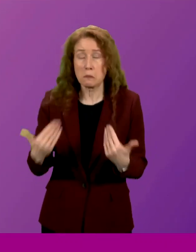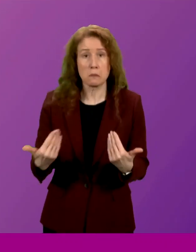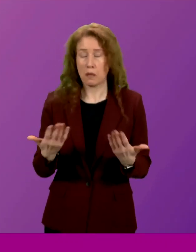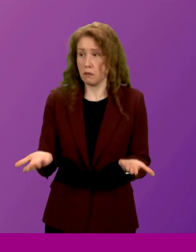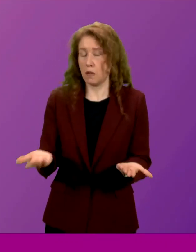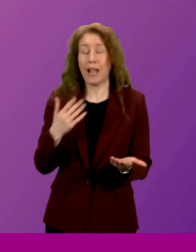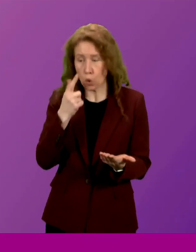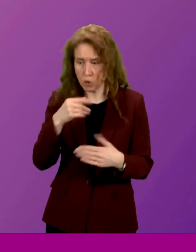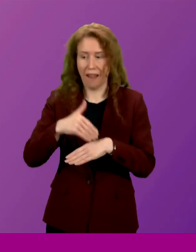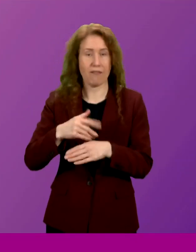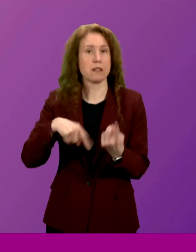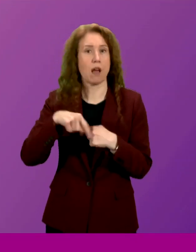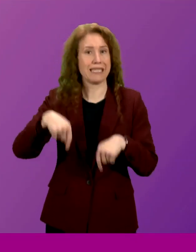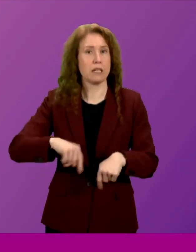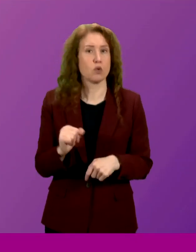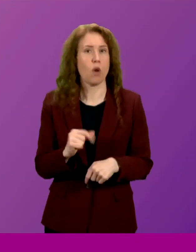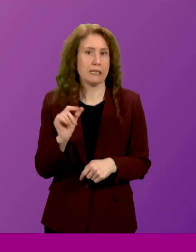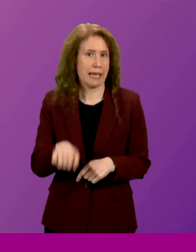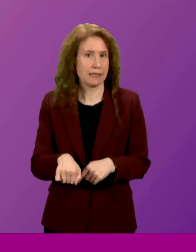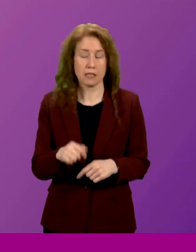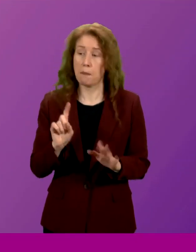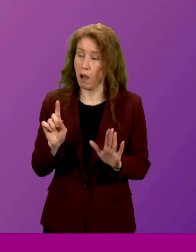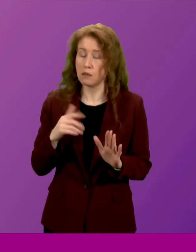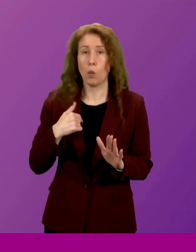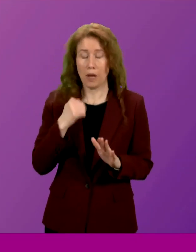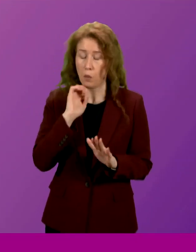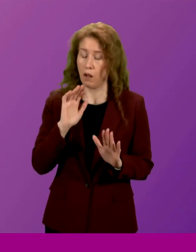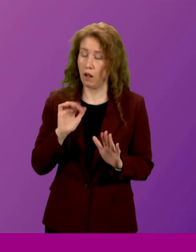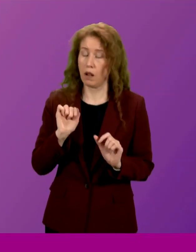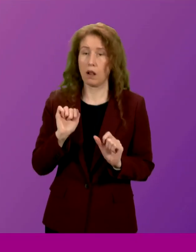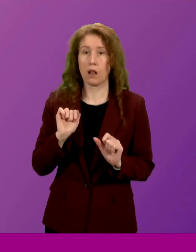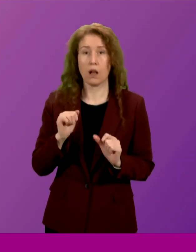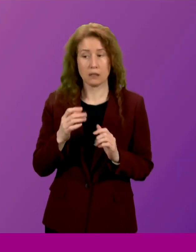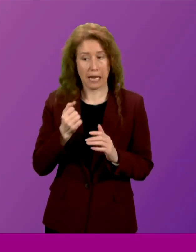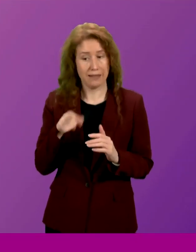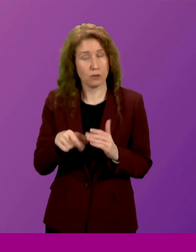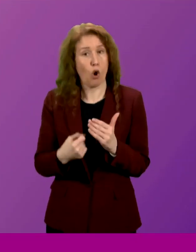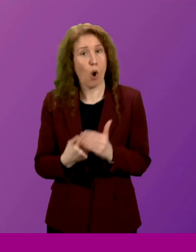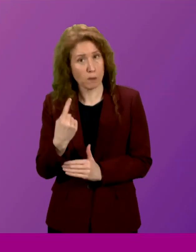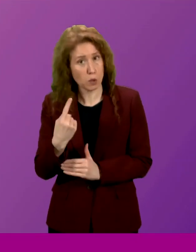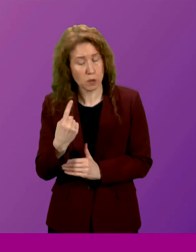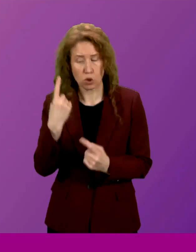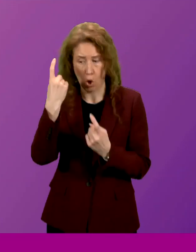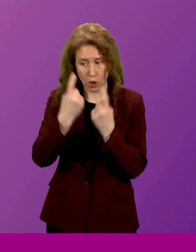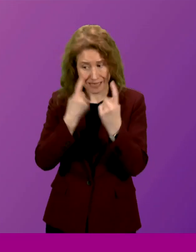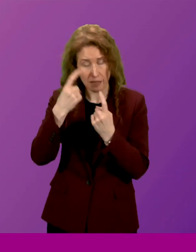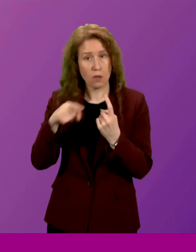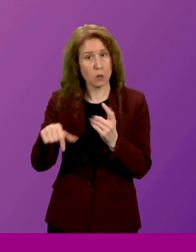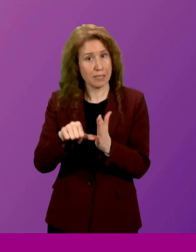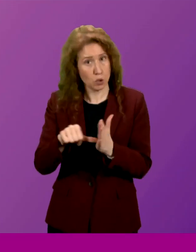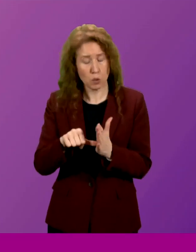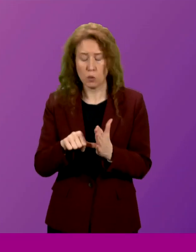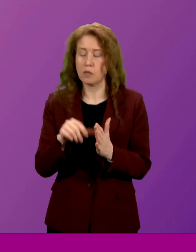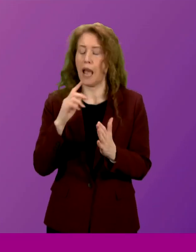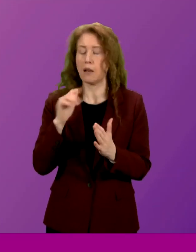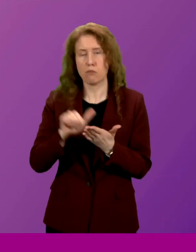have implications for us. So the Scottish Government will take its opportunity to consider those issues and set out